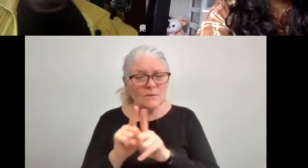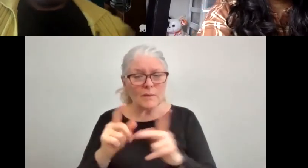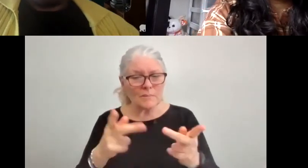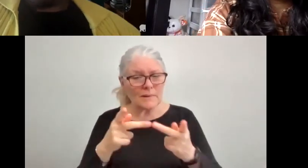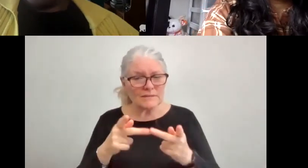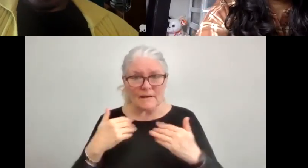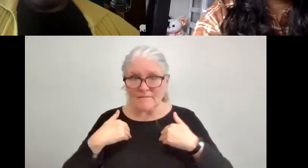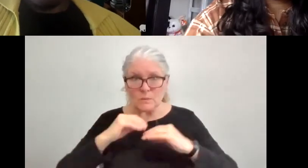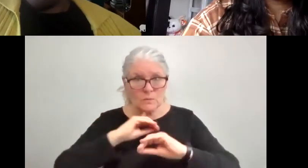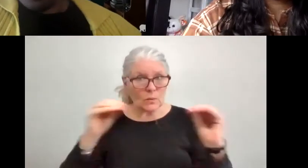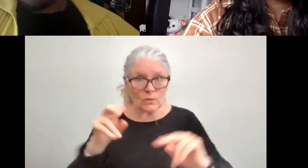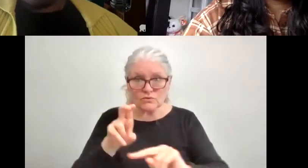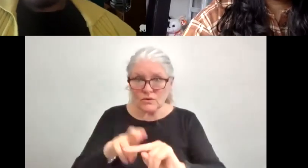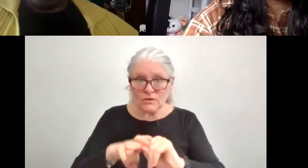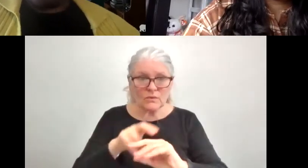rest,